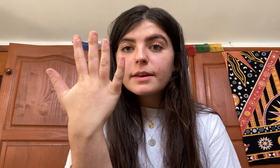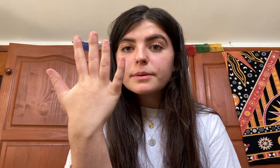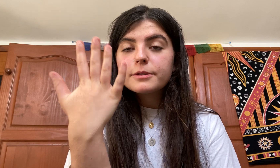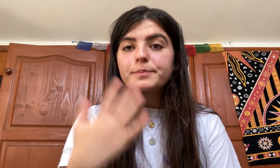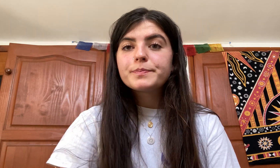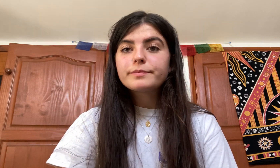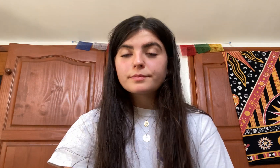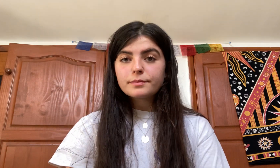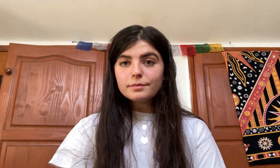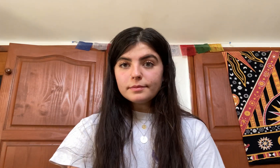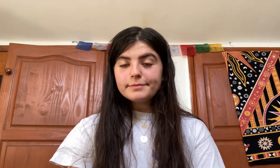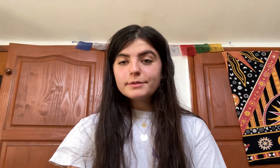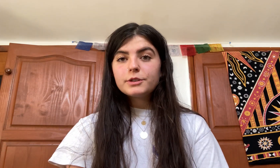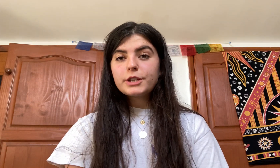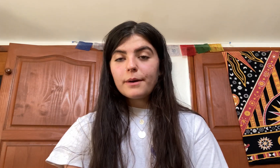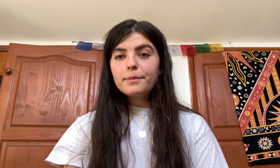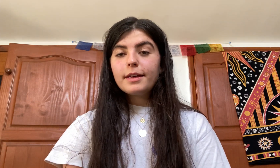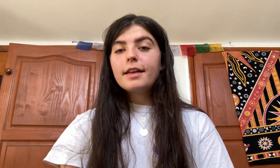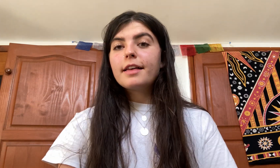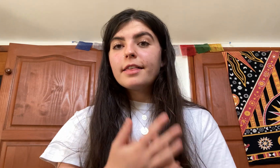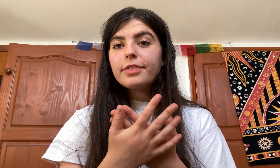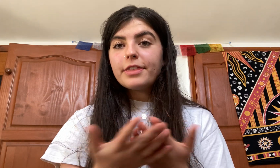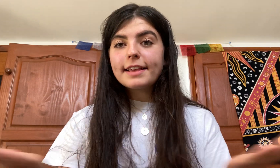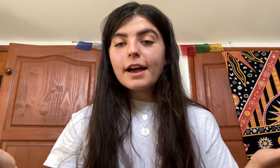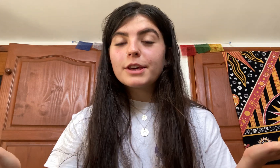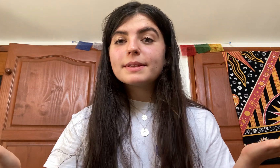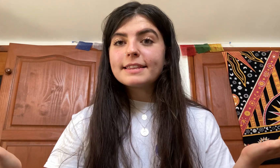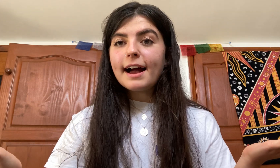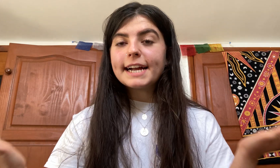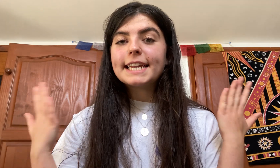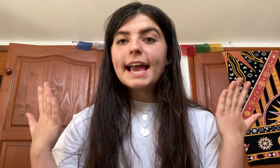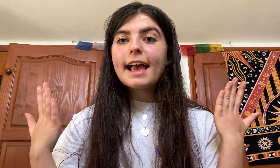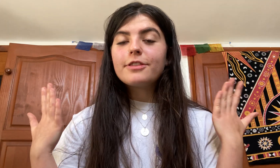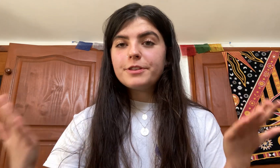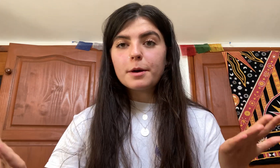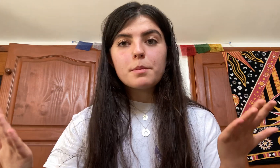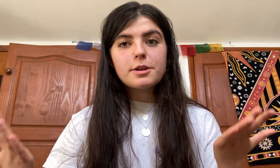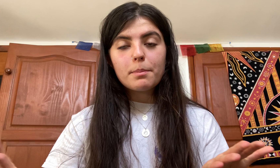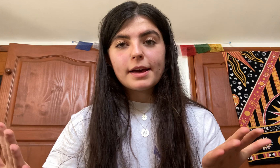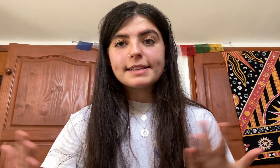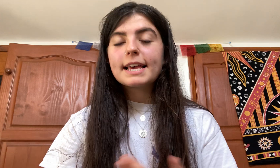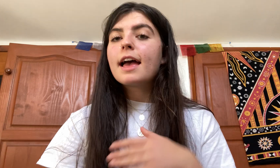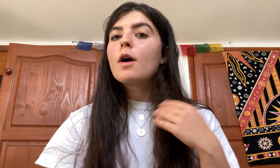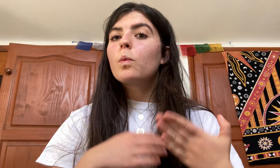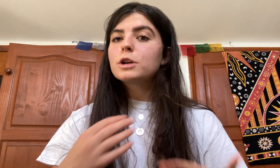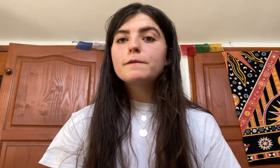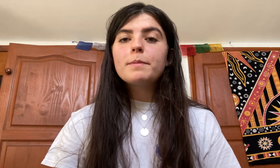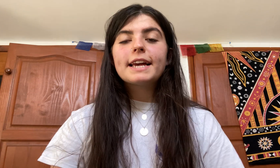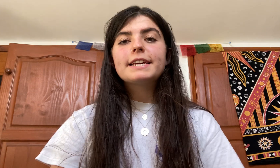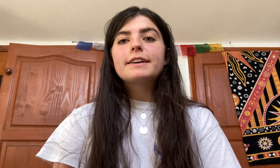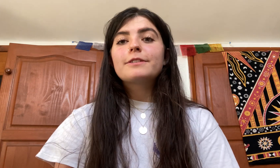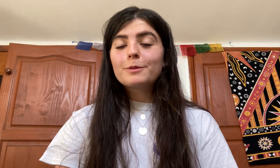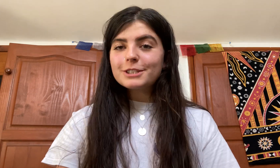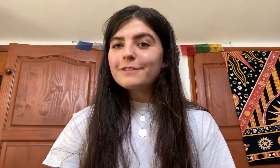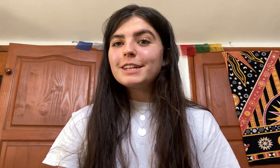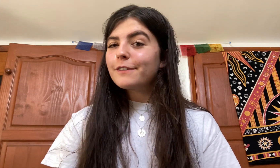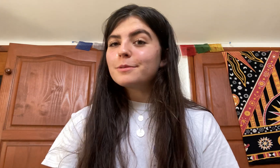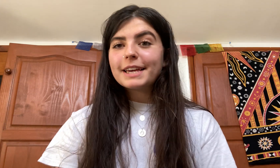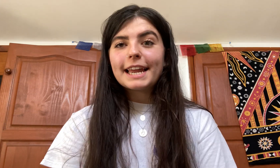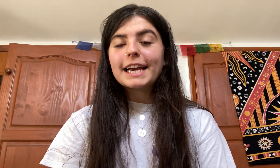old. So that's how you would sign some numbers. Watch the video from the beginning if